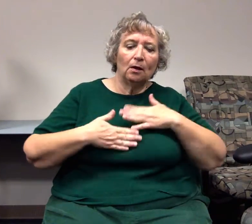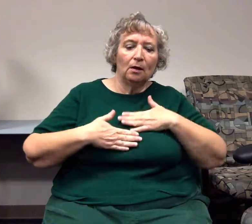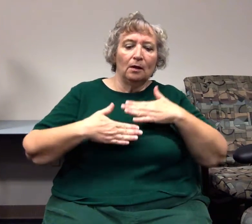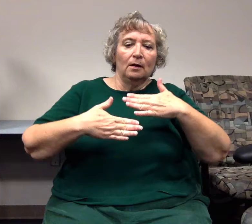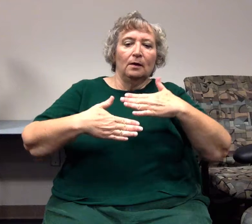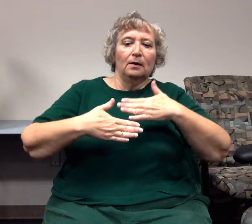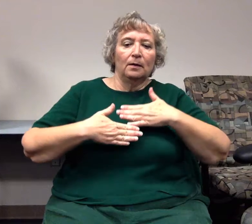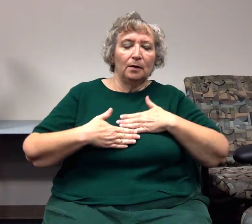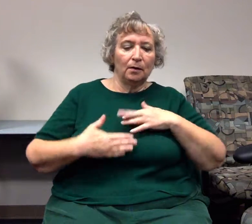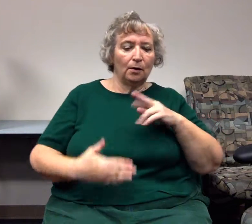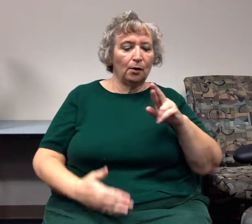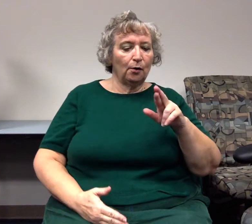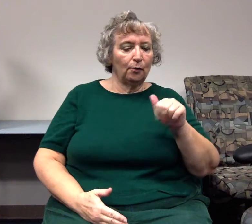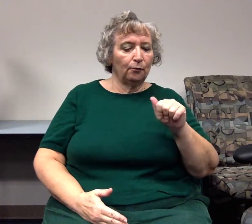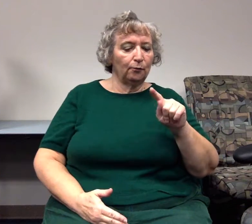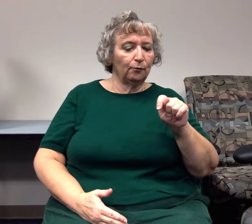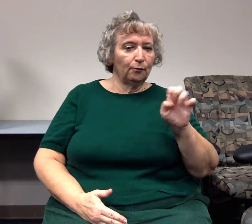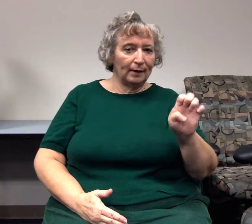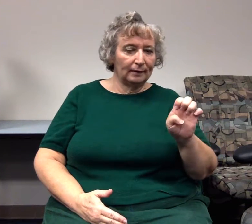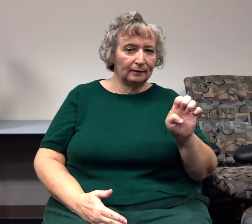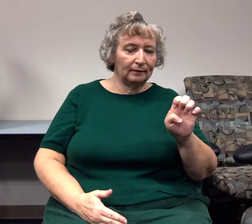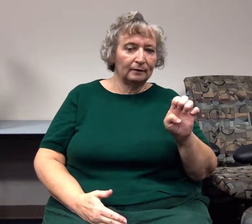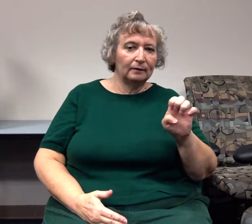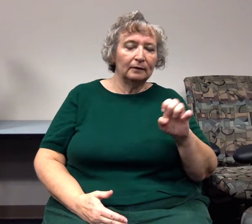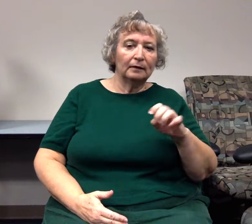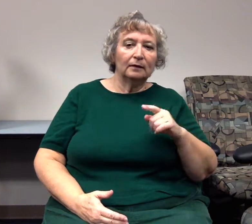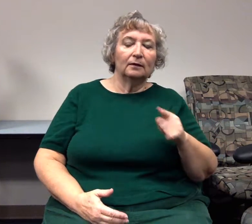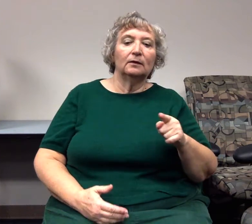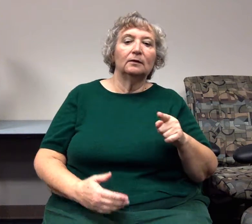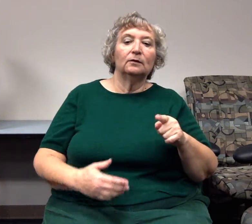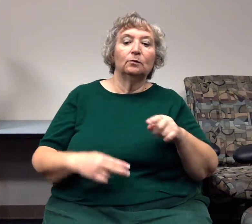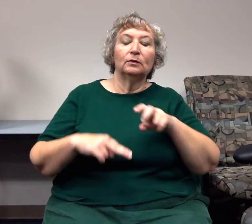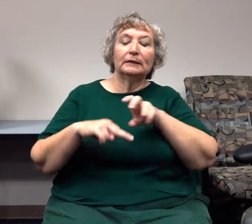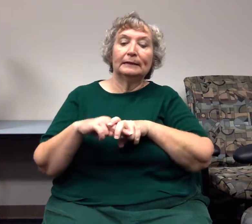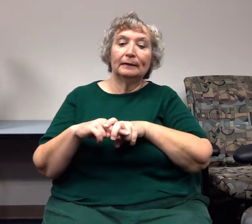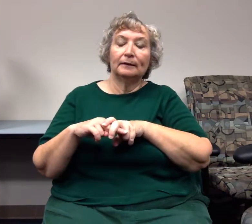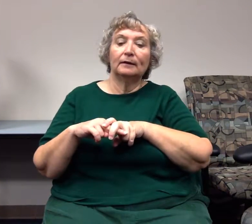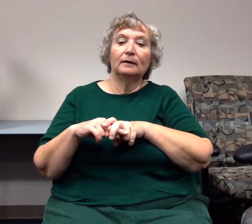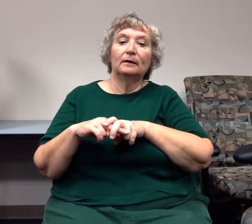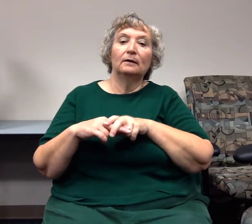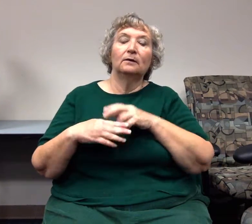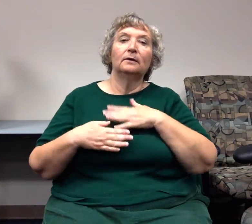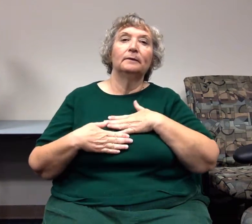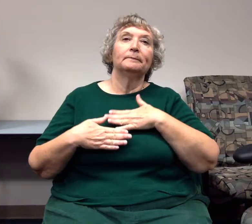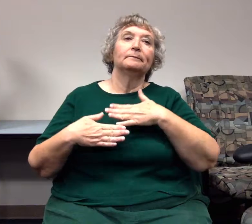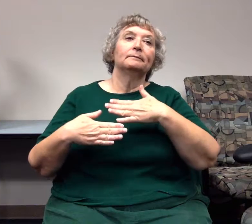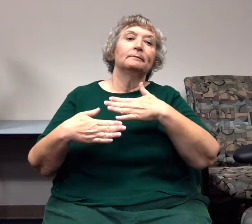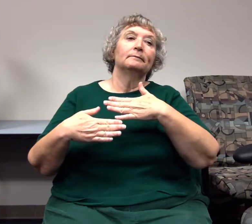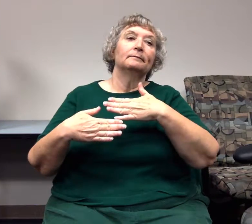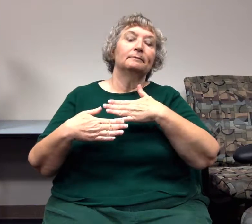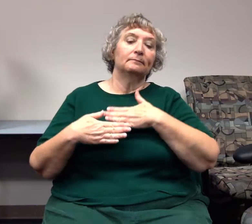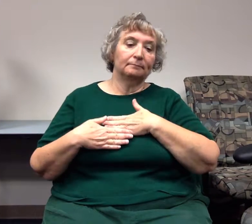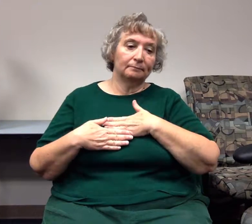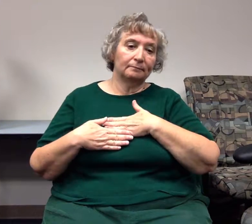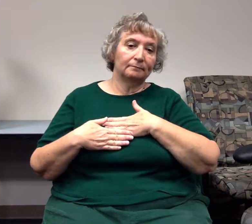resting, you breathe less. When you're running, you breathe more. And the reason for that is your muscles need